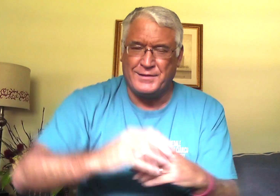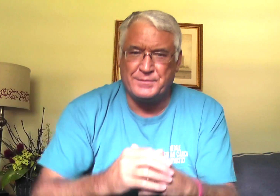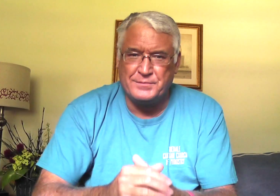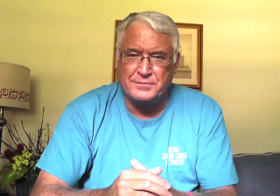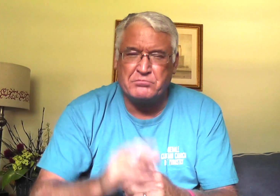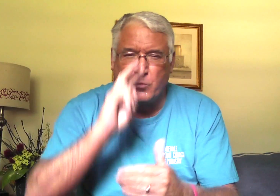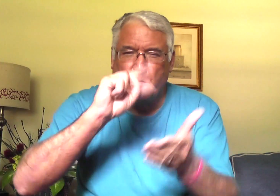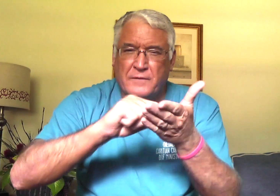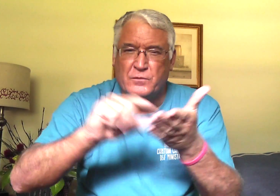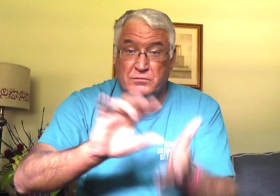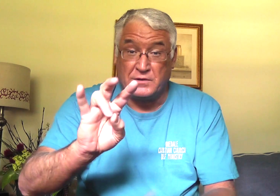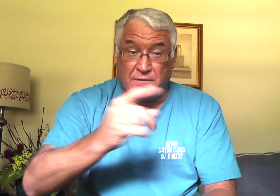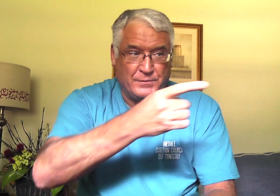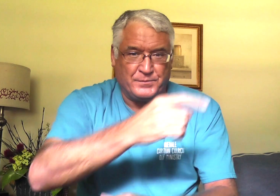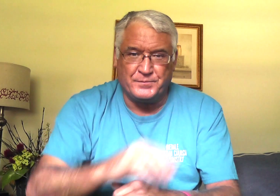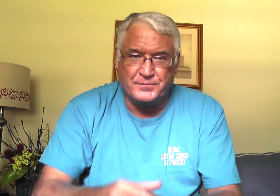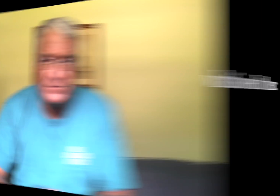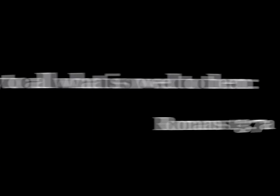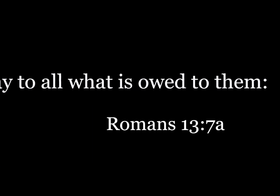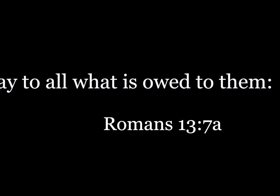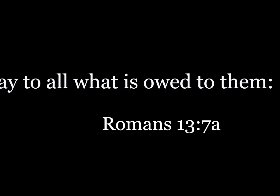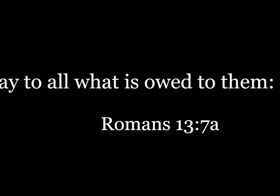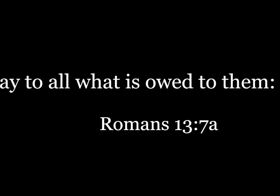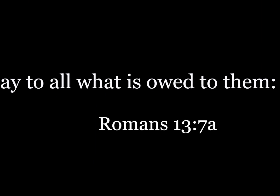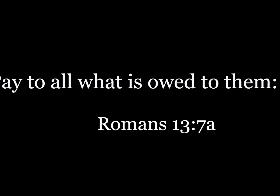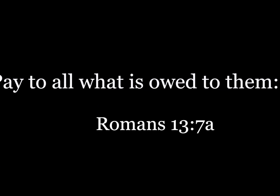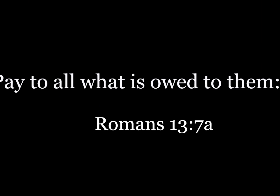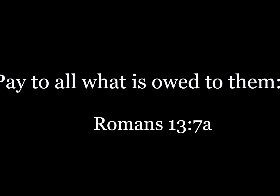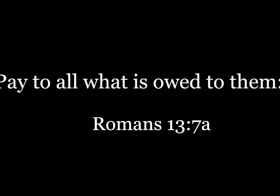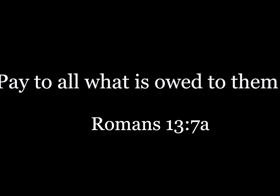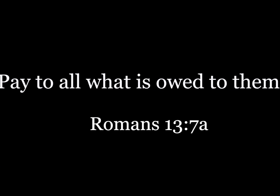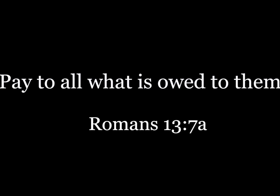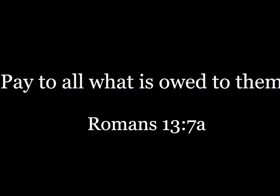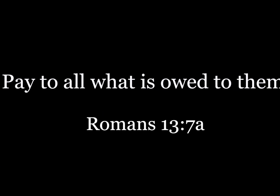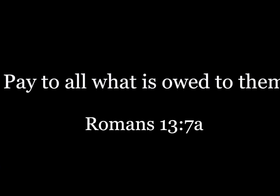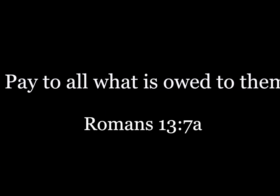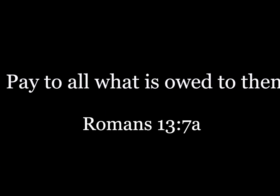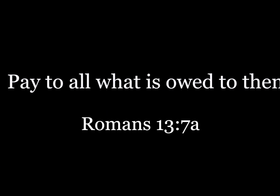notice a similarity. Pay to all what is owed to them.